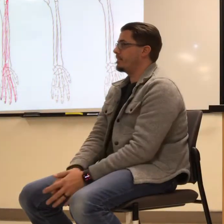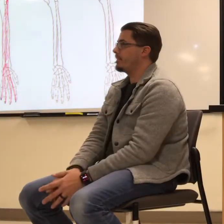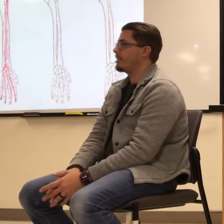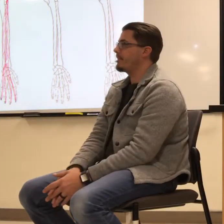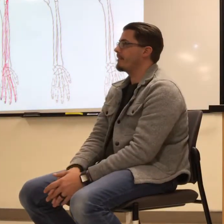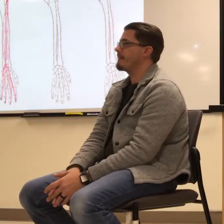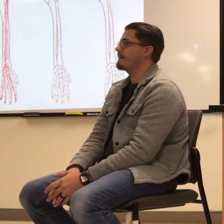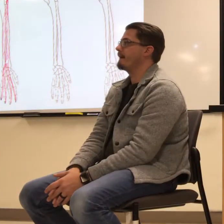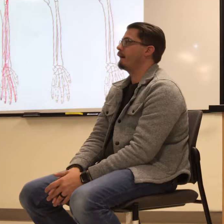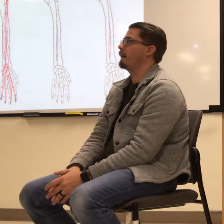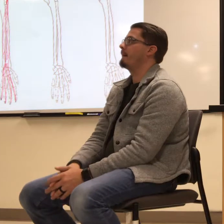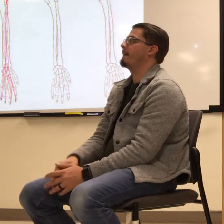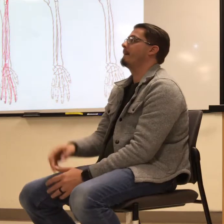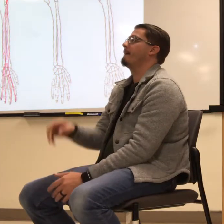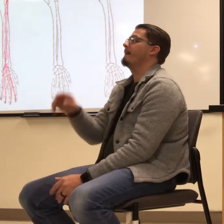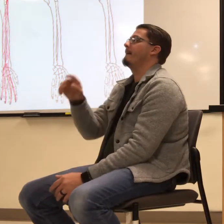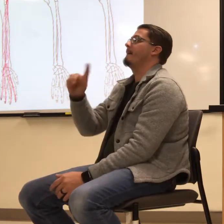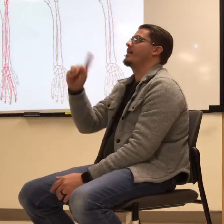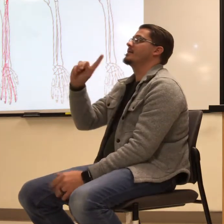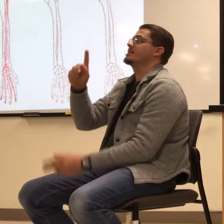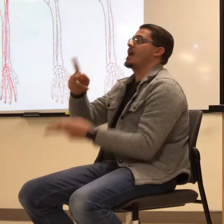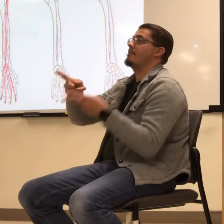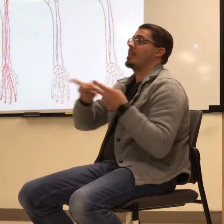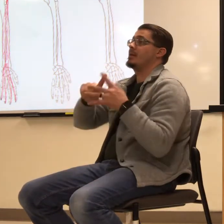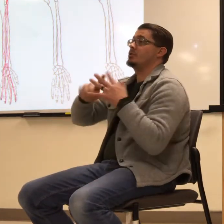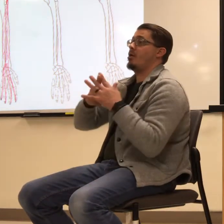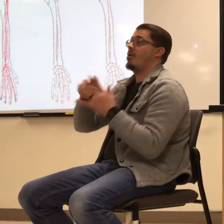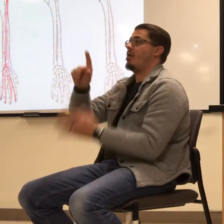It also originates lateral epicondyle.